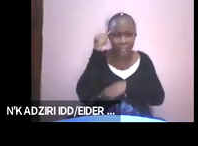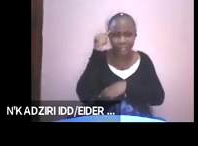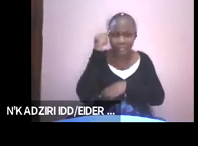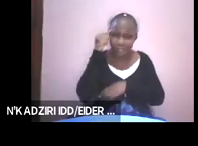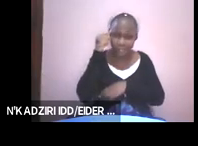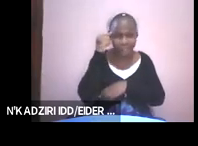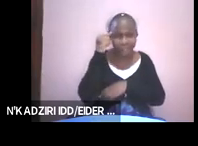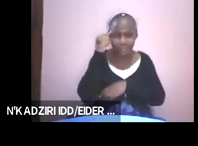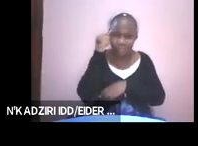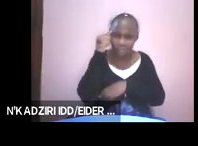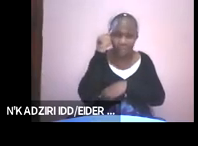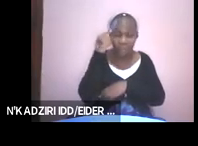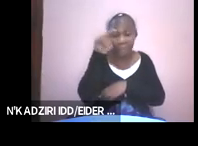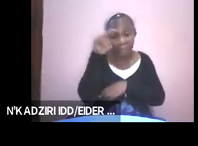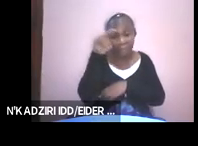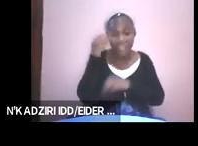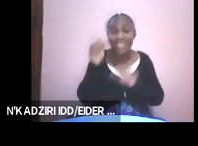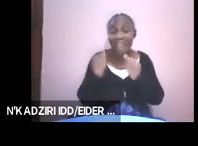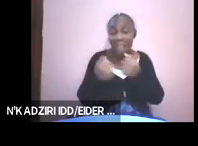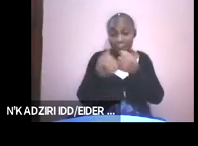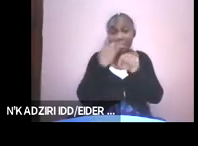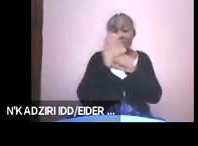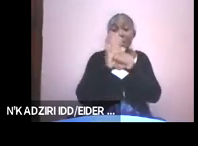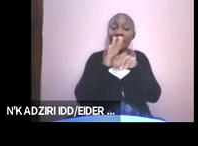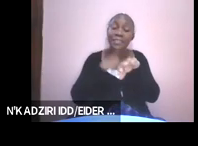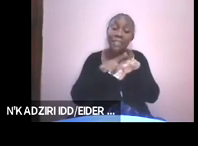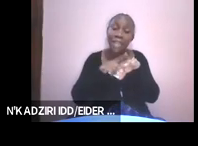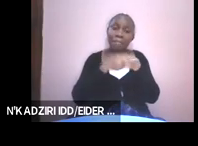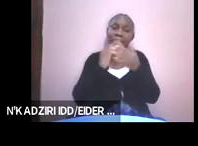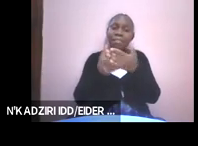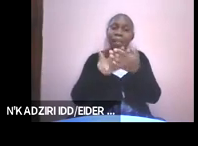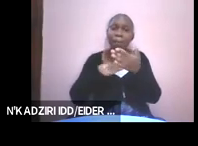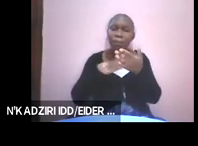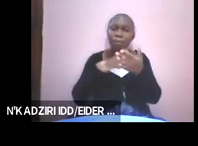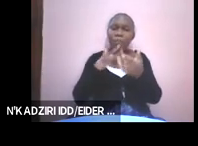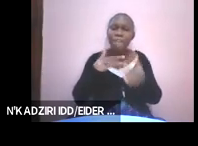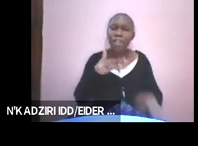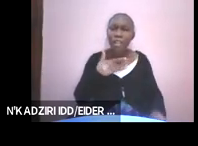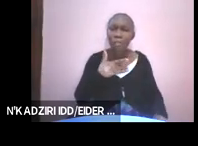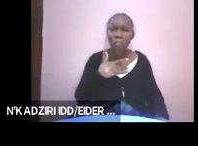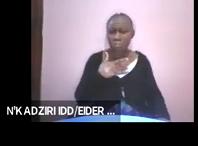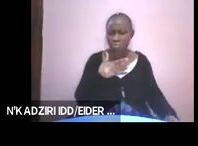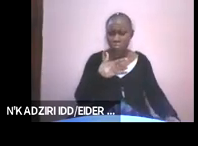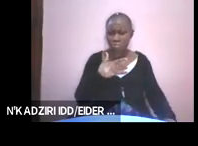because that happens a lot. Some people feel